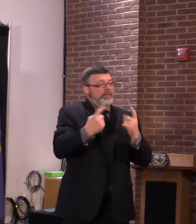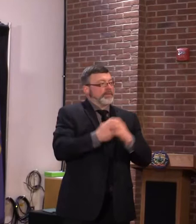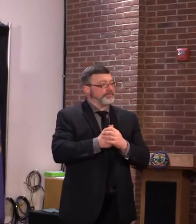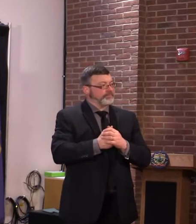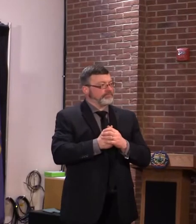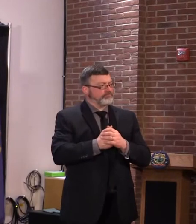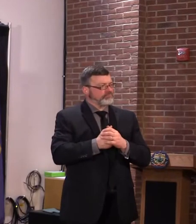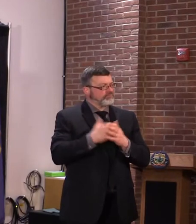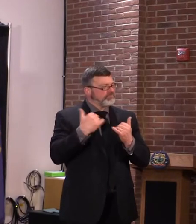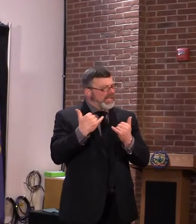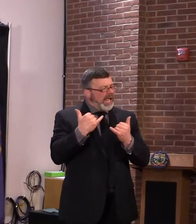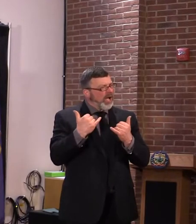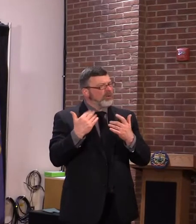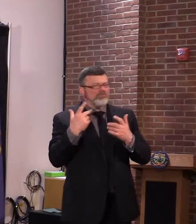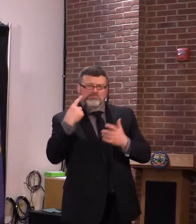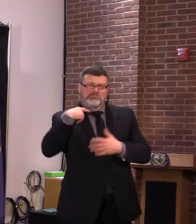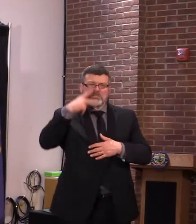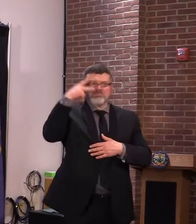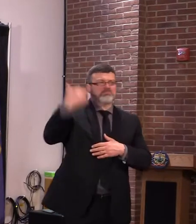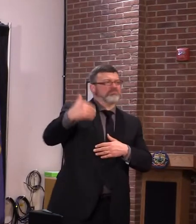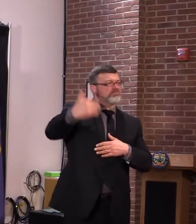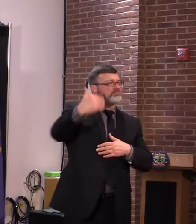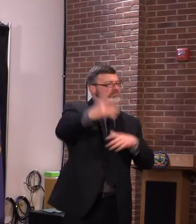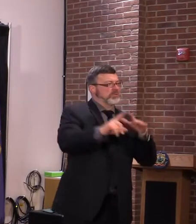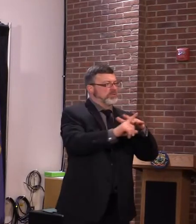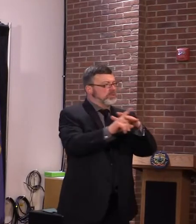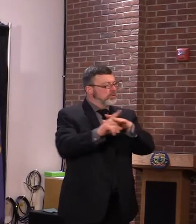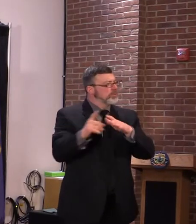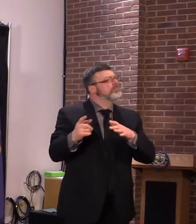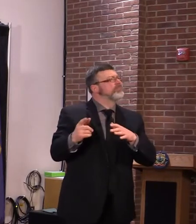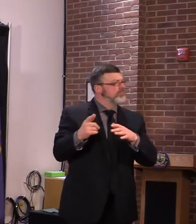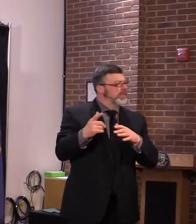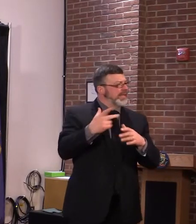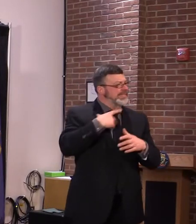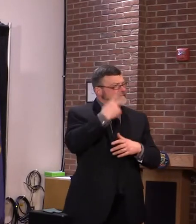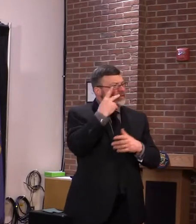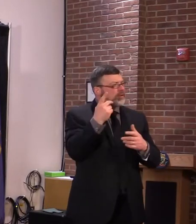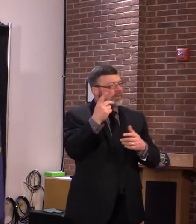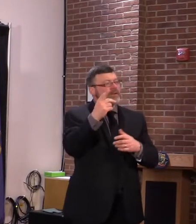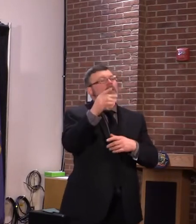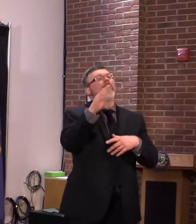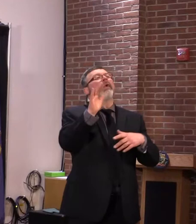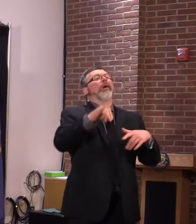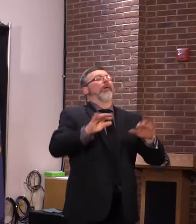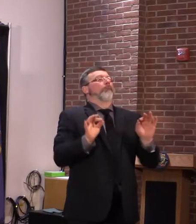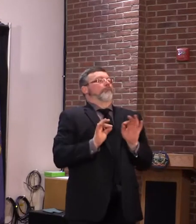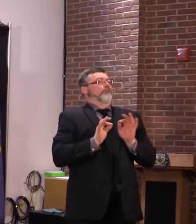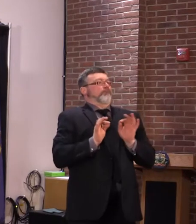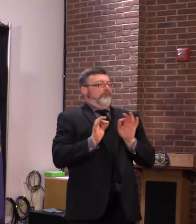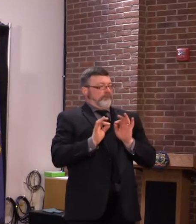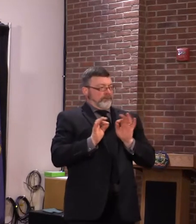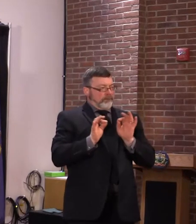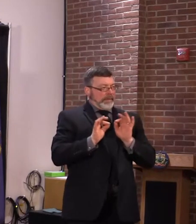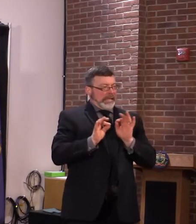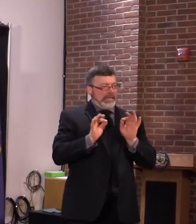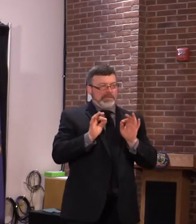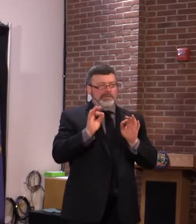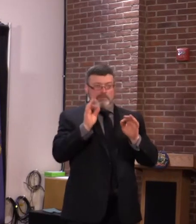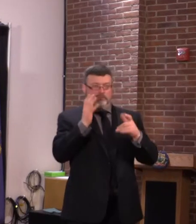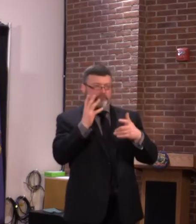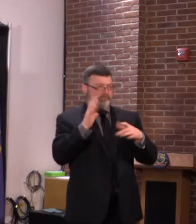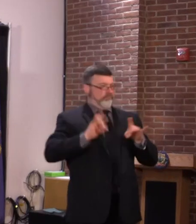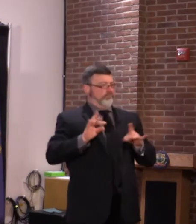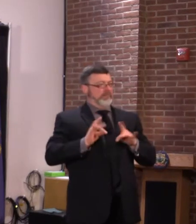with a relatively milder variant and a highly vaccinated population. Should we all just